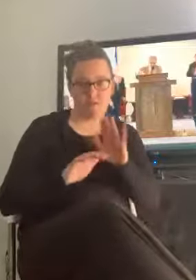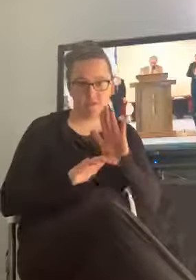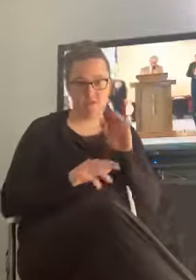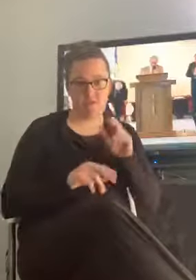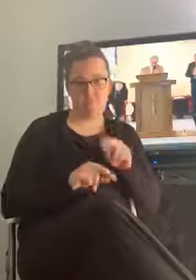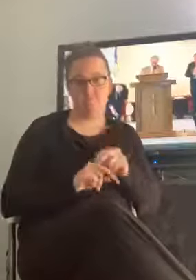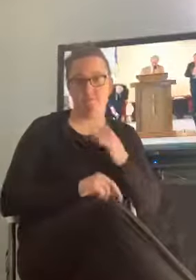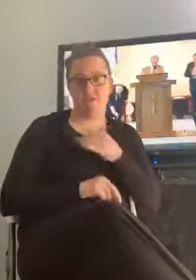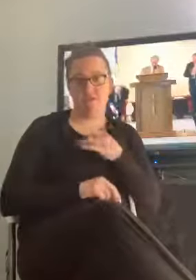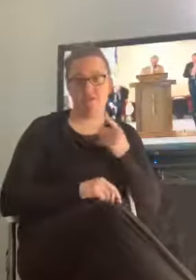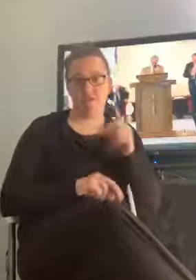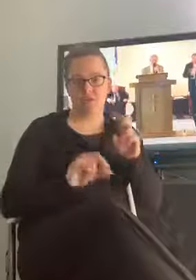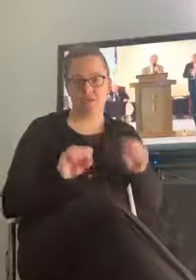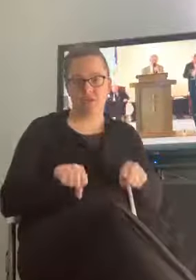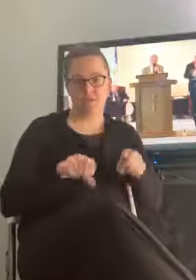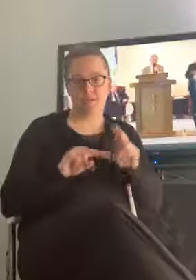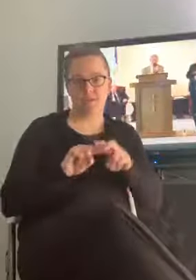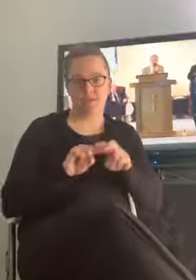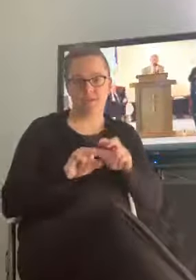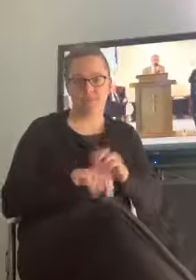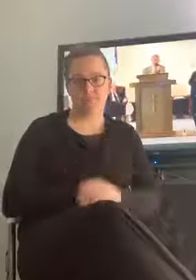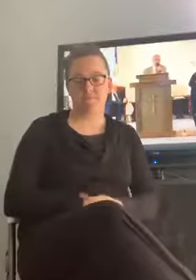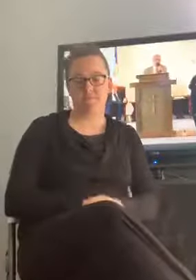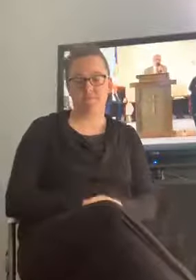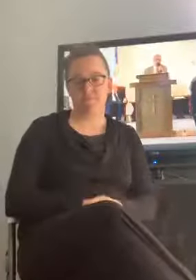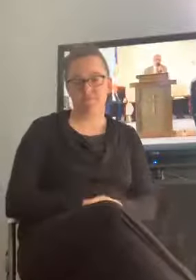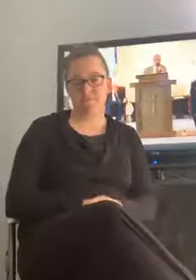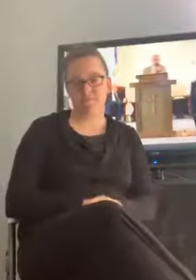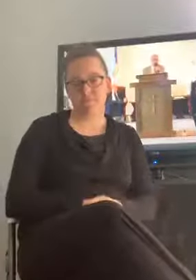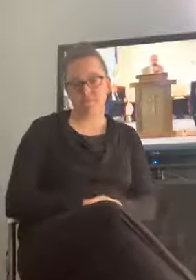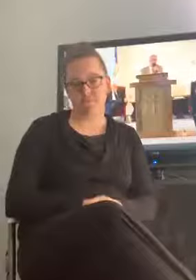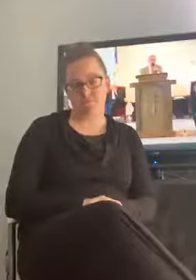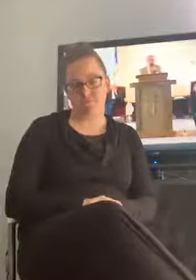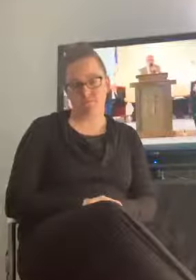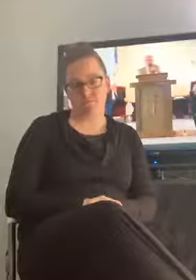may be seated this morning.